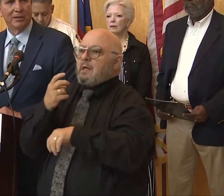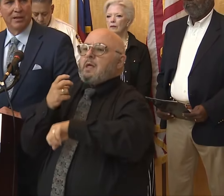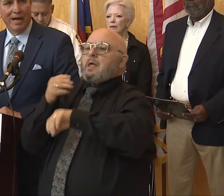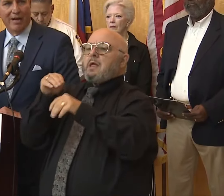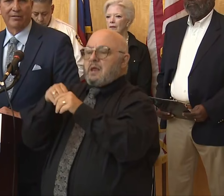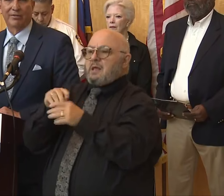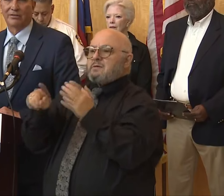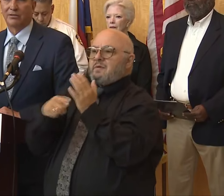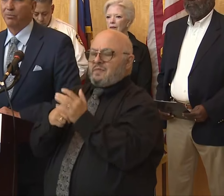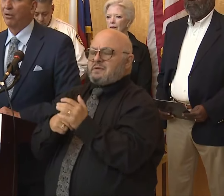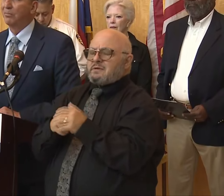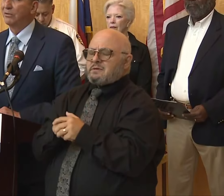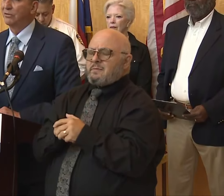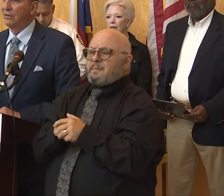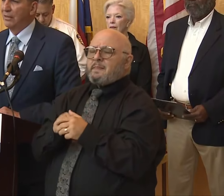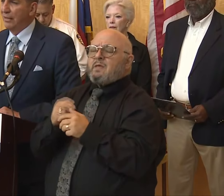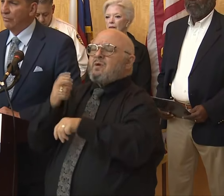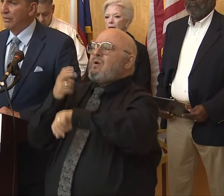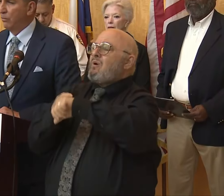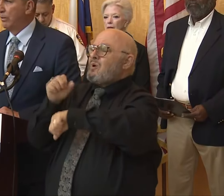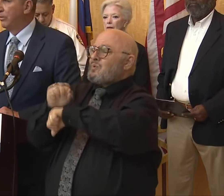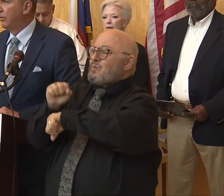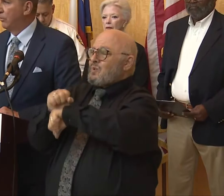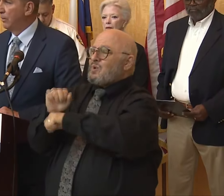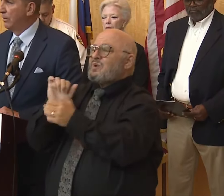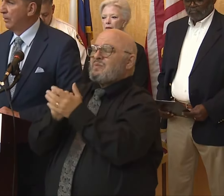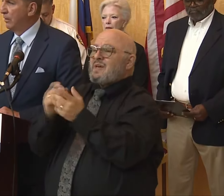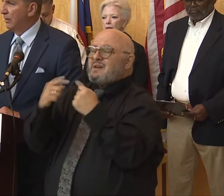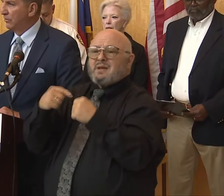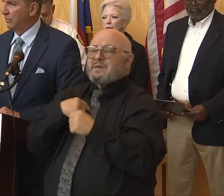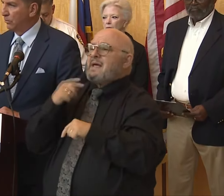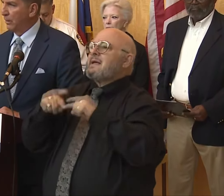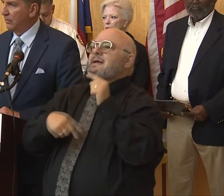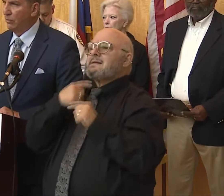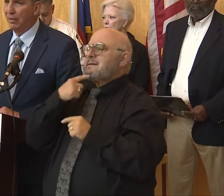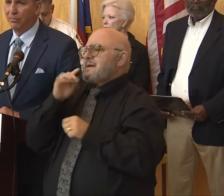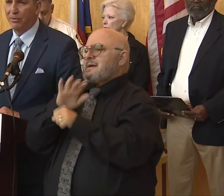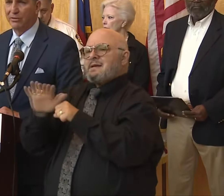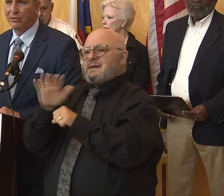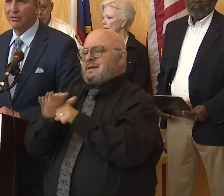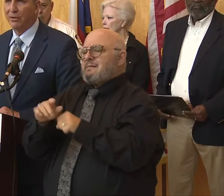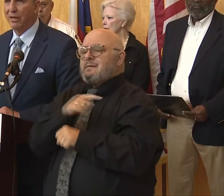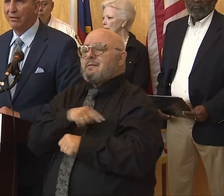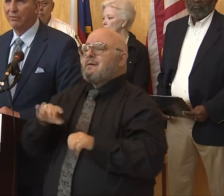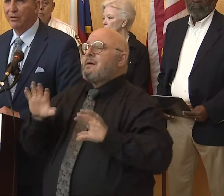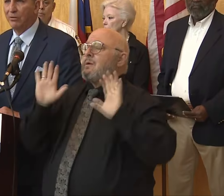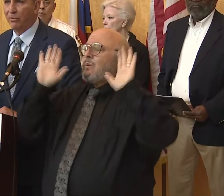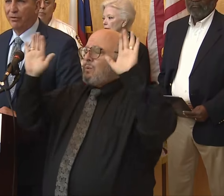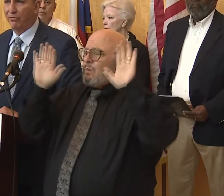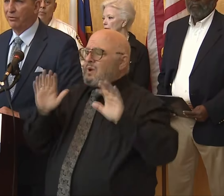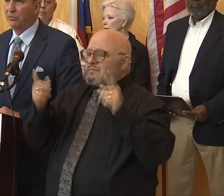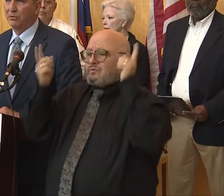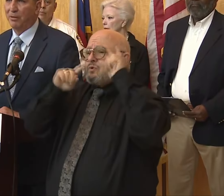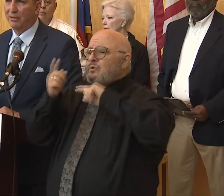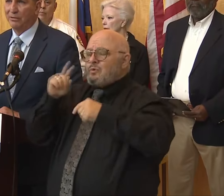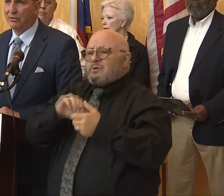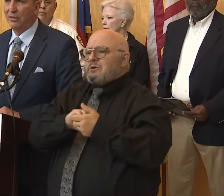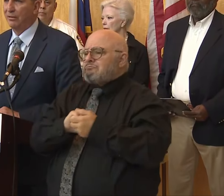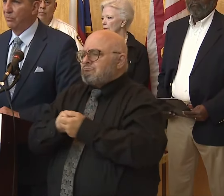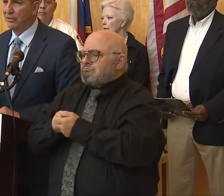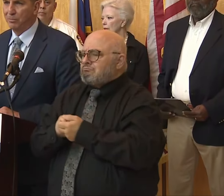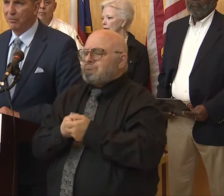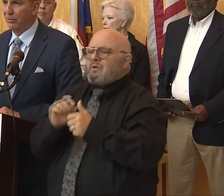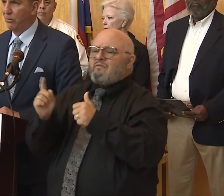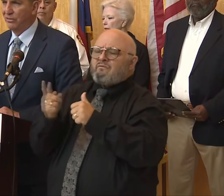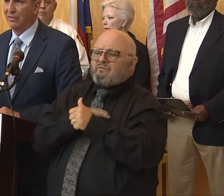comes out of these departments, everything we've been doing, it's a great collaboration that we have with our first responders,